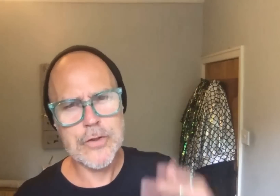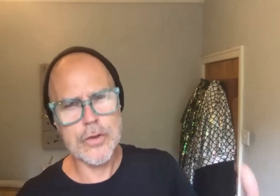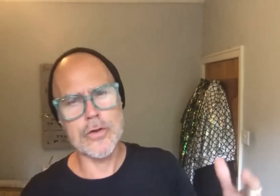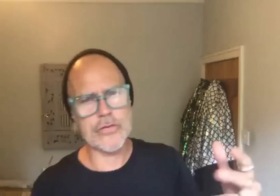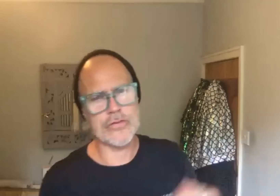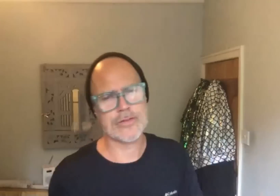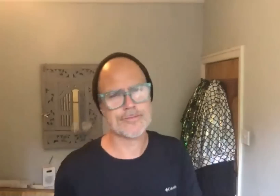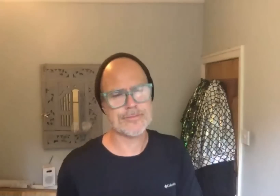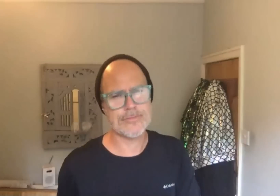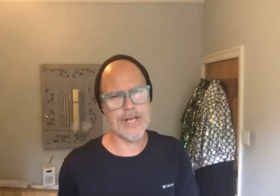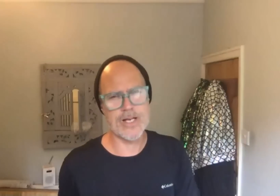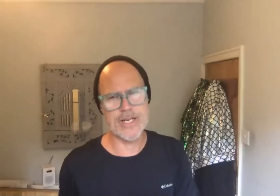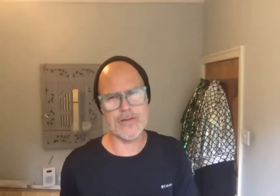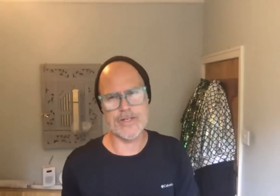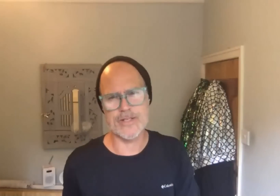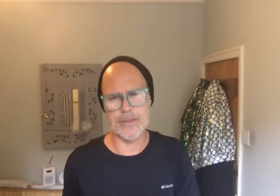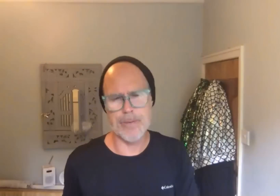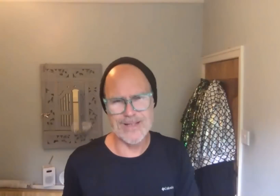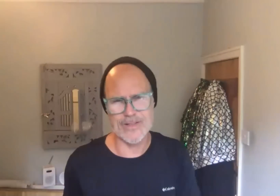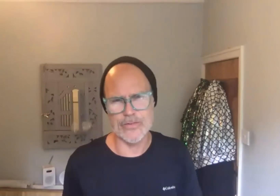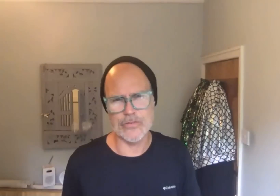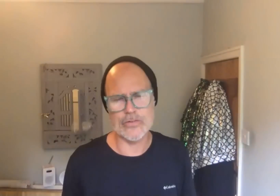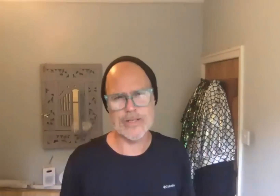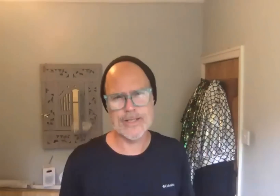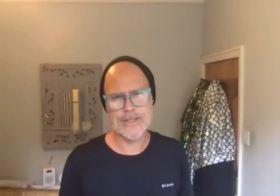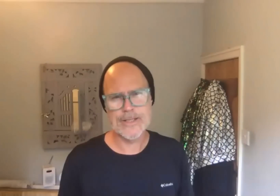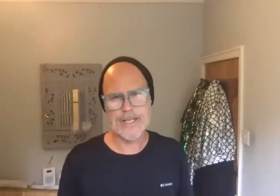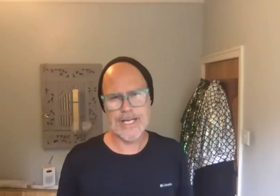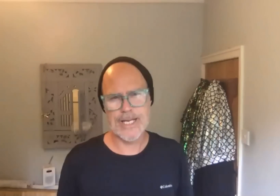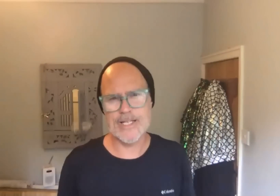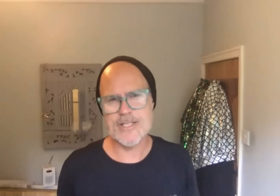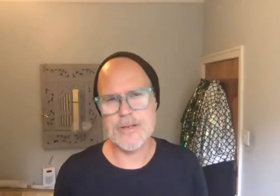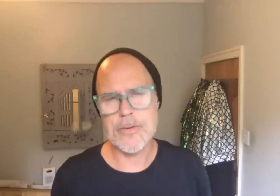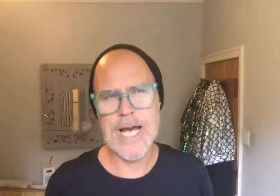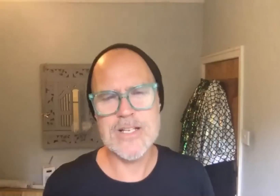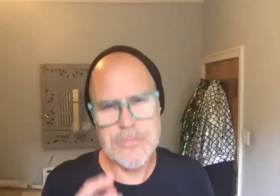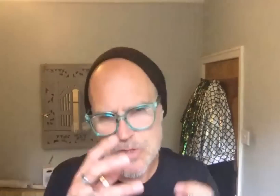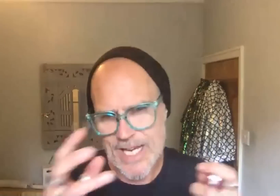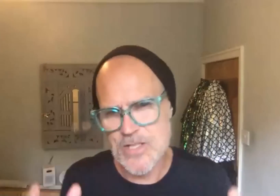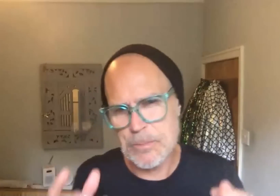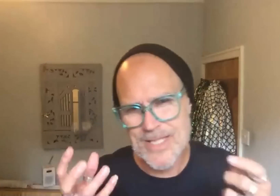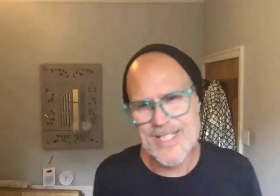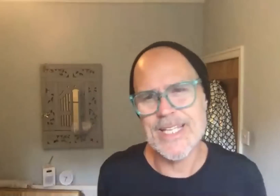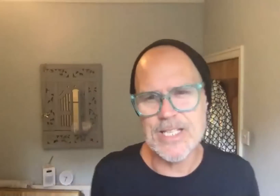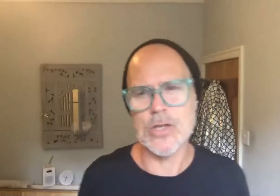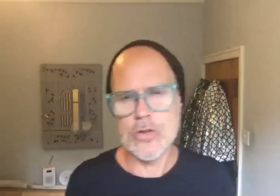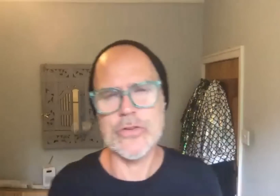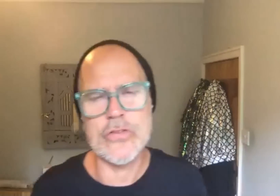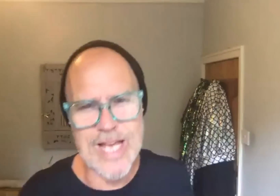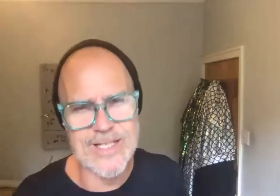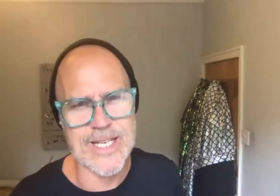And of course, the idea of interdependence is has or takes on